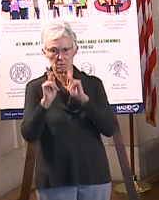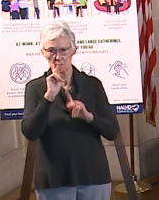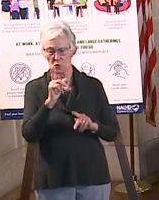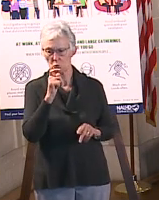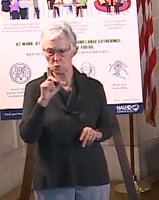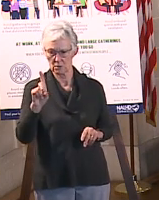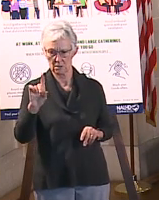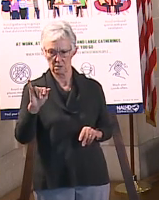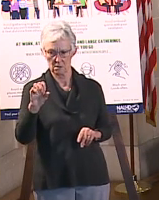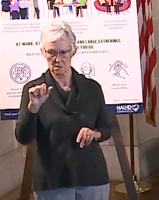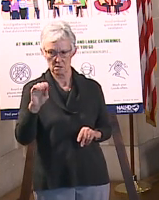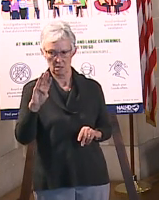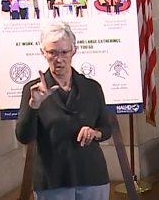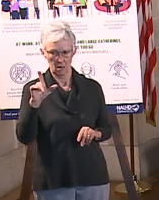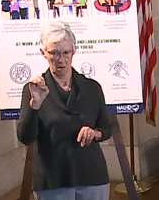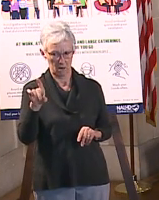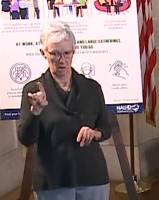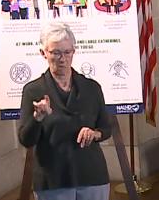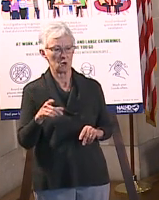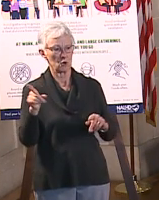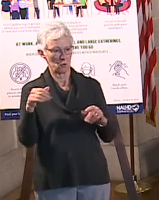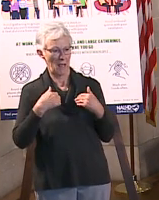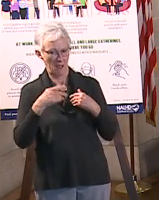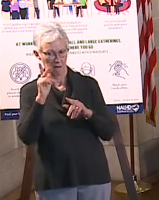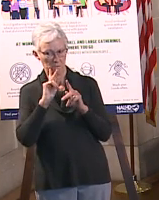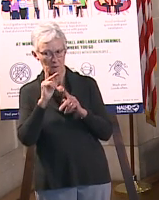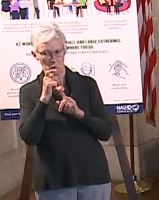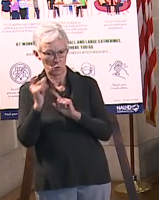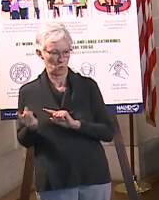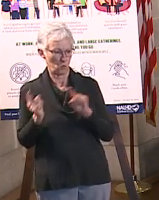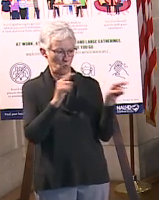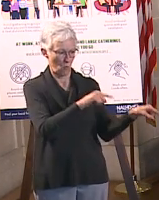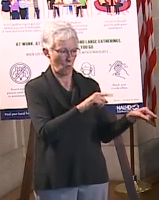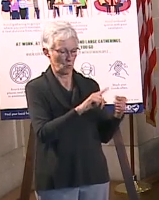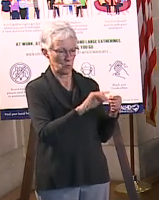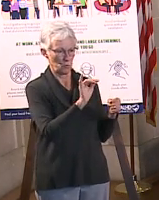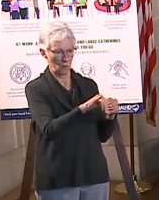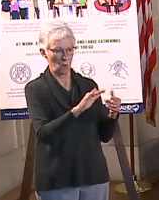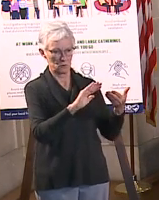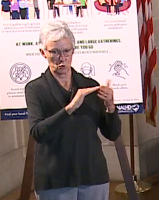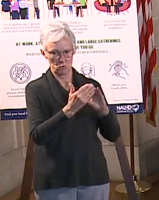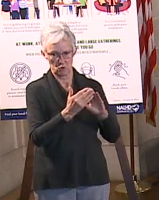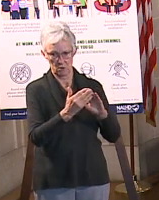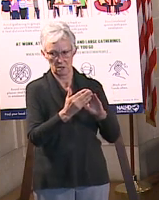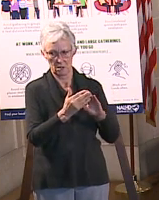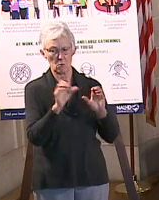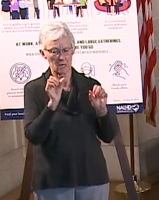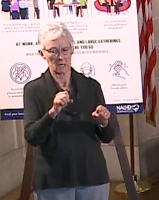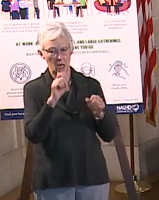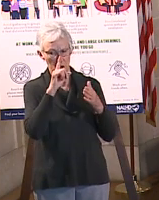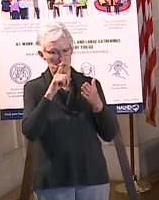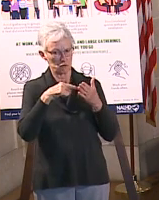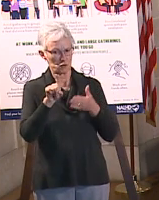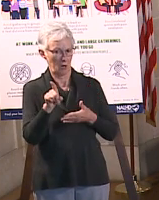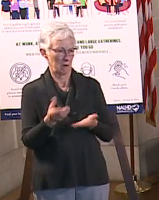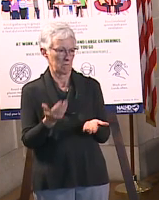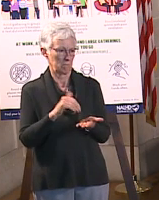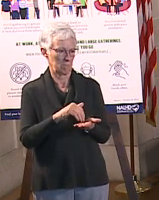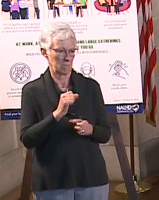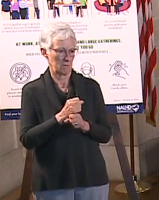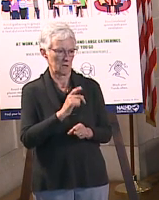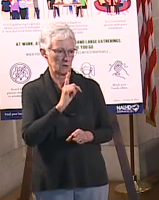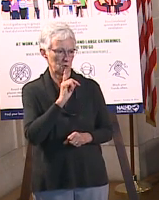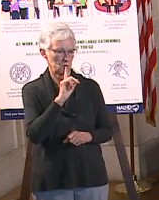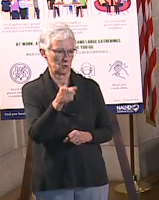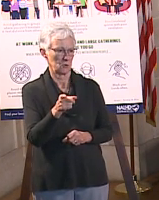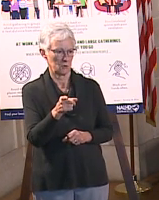disabled, where you've got providers that go to those communities, for example, the Visiting Nurse Association. We can double check that specifically with regard to